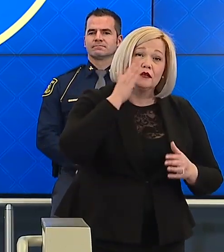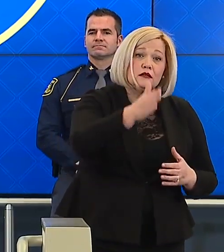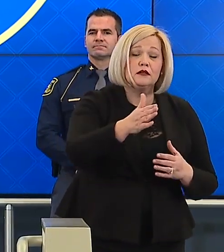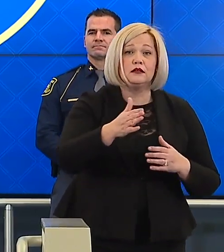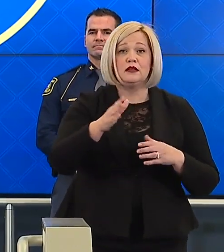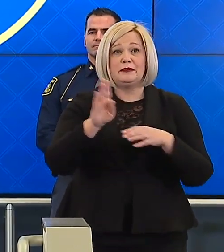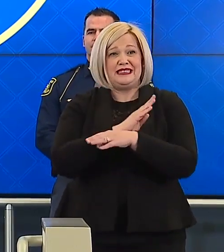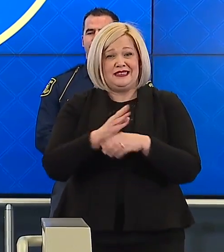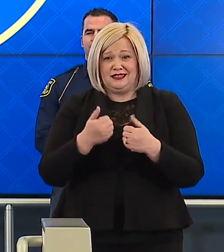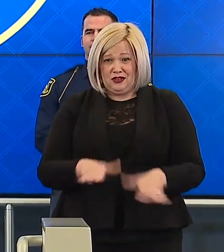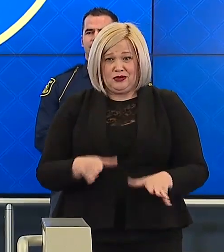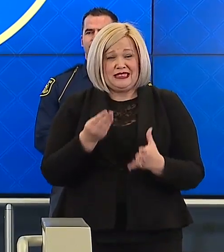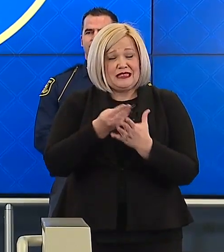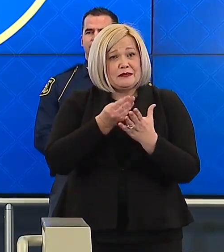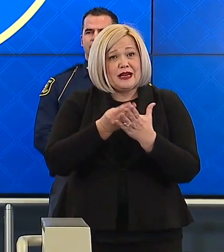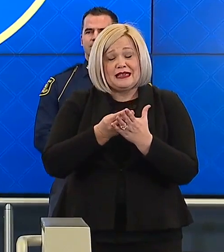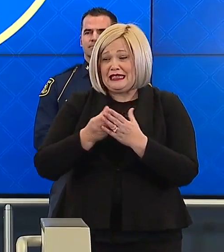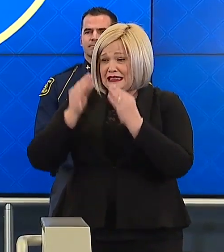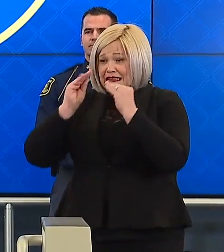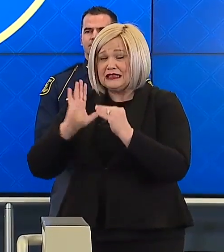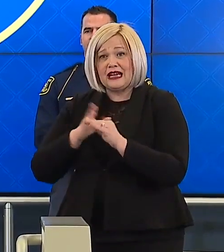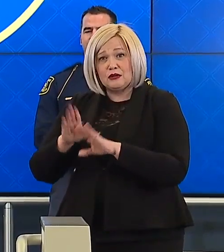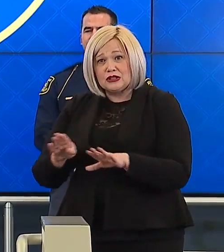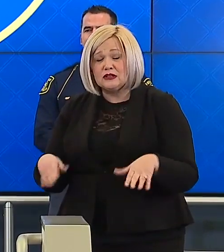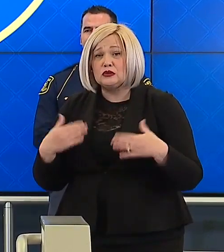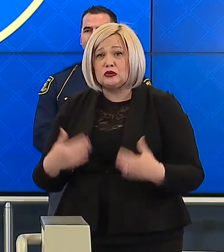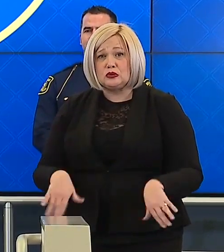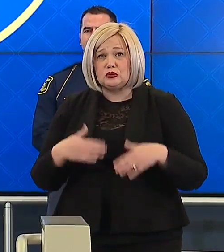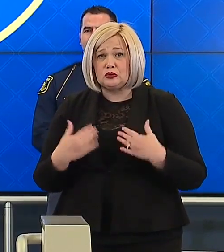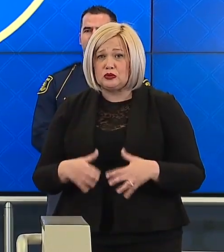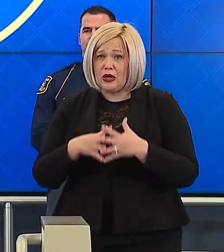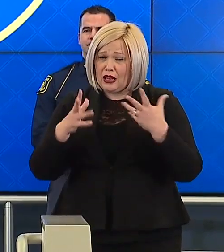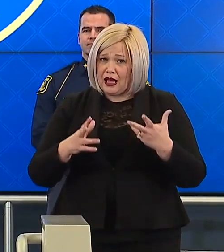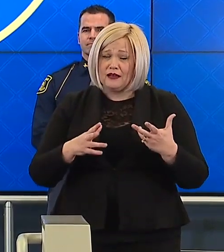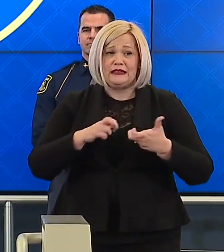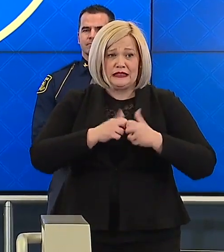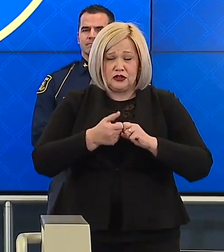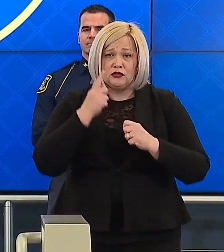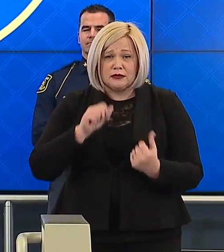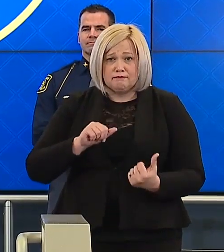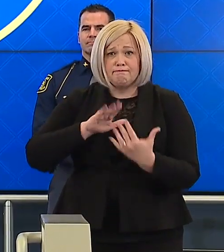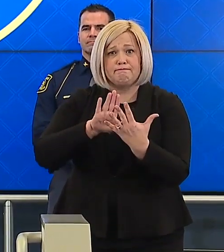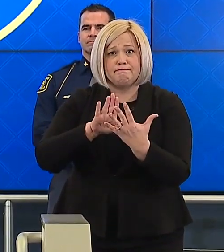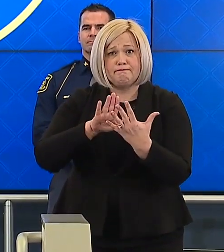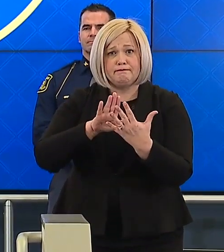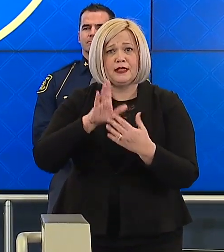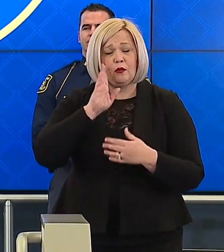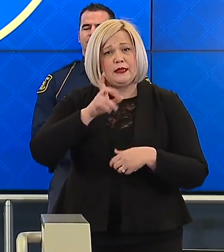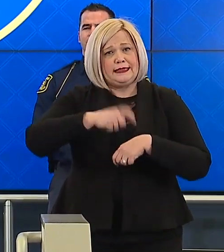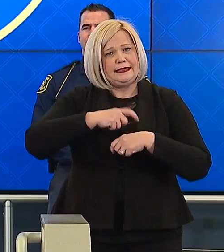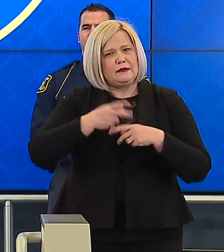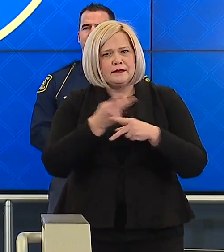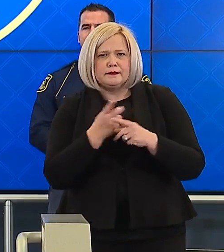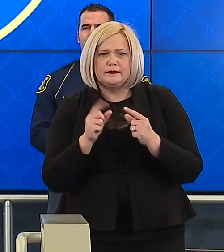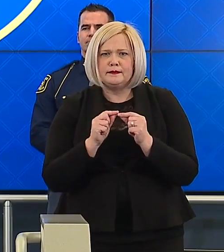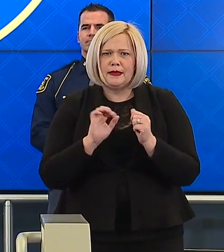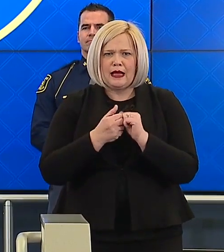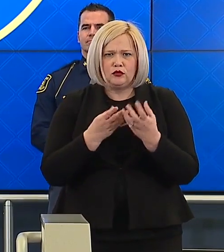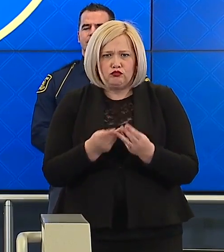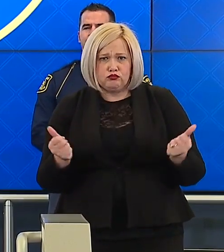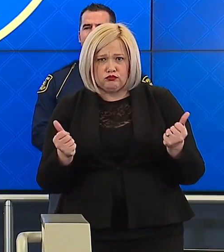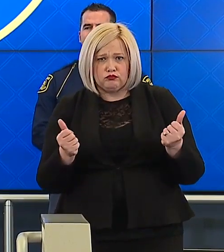children. It's not going to be easy, and it is going to take time. But we've been through hard times before,